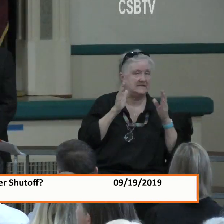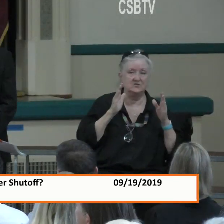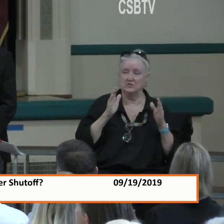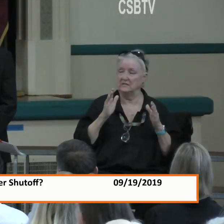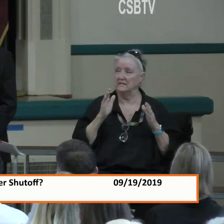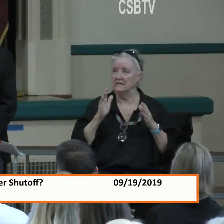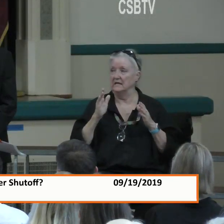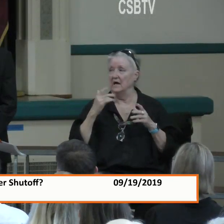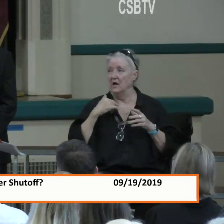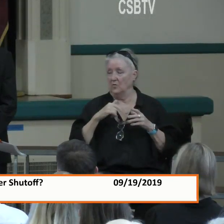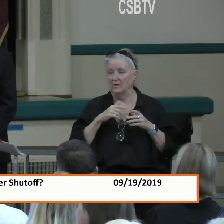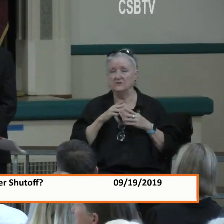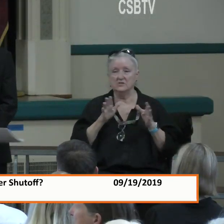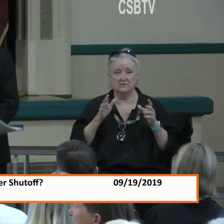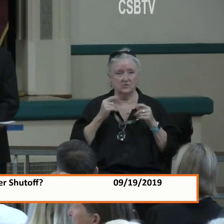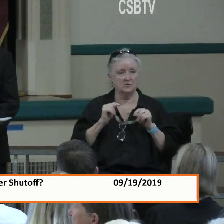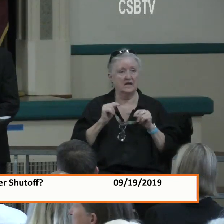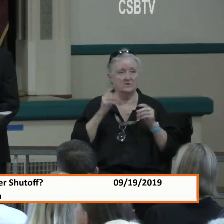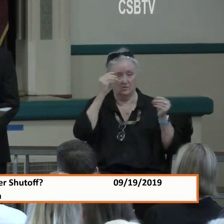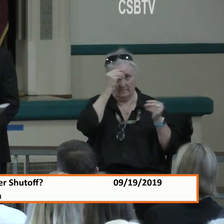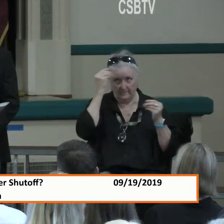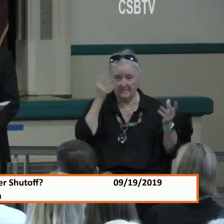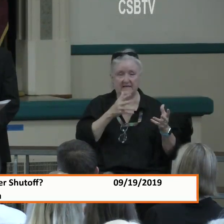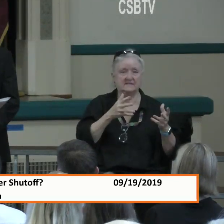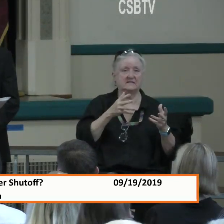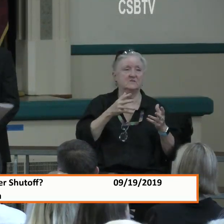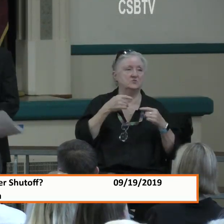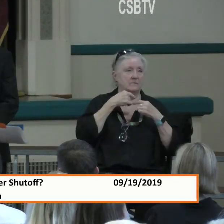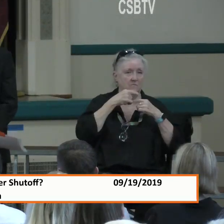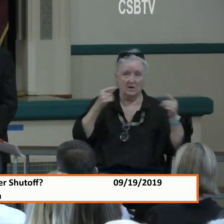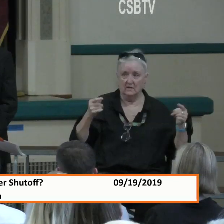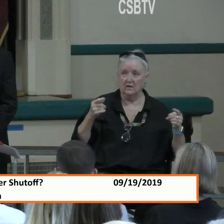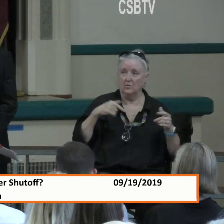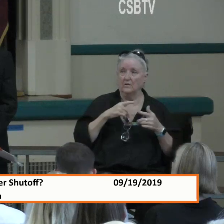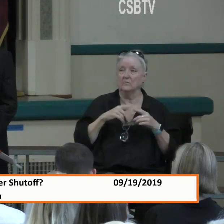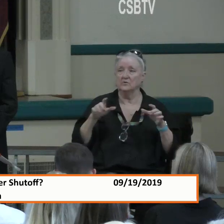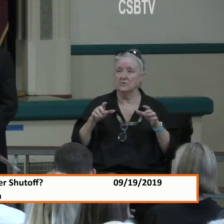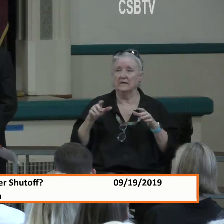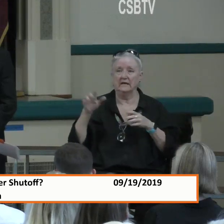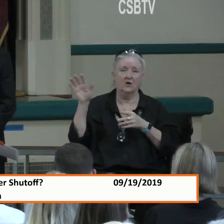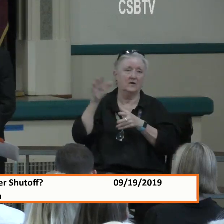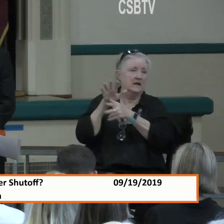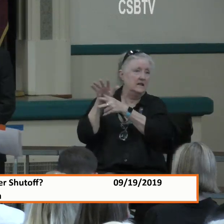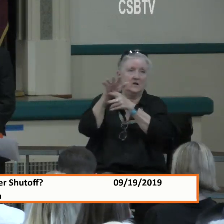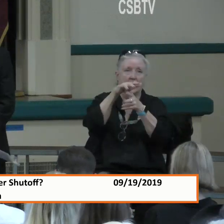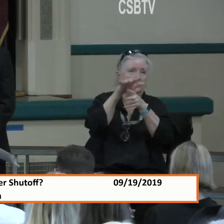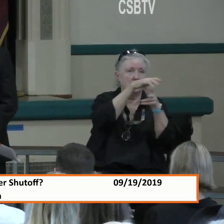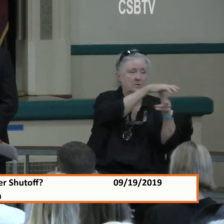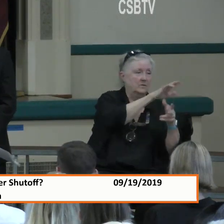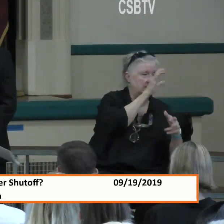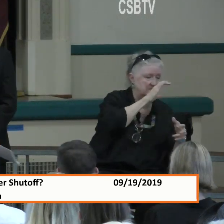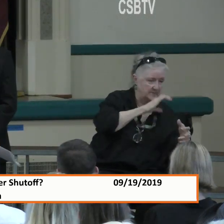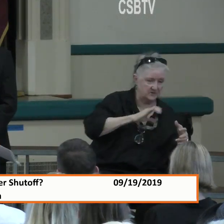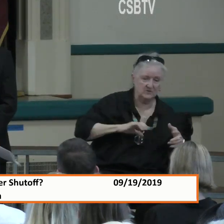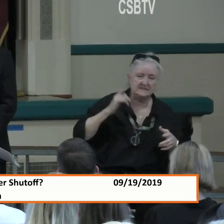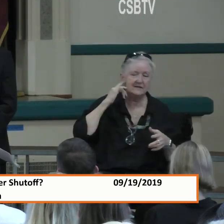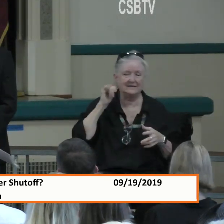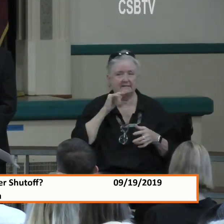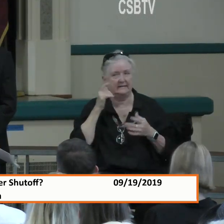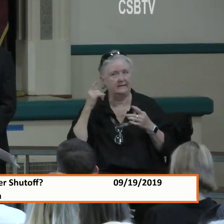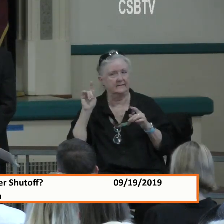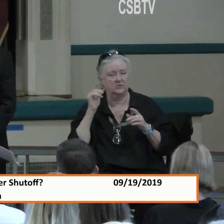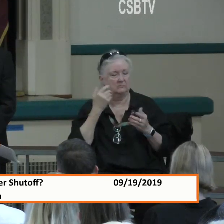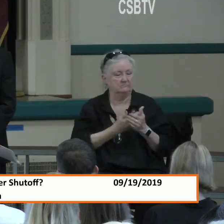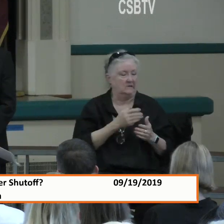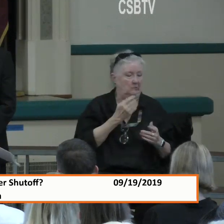attention. We generally try to broadcast when we are doing our helicopter inspections. It sounds like that didn't get to the